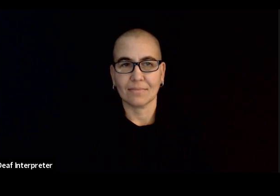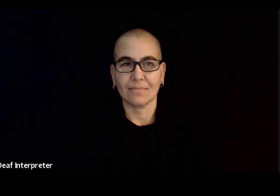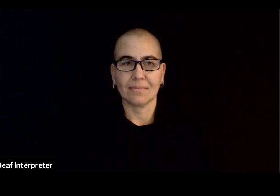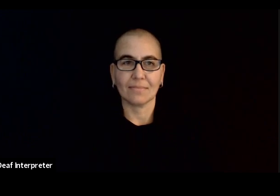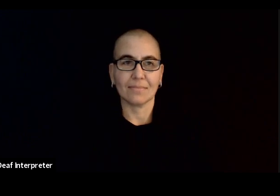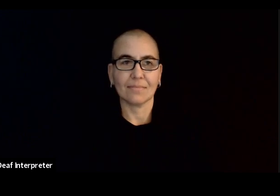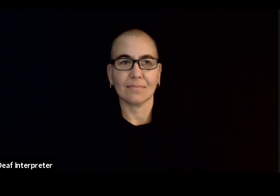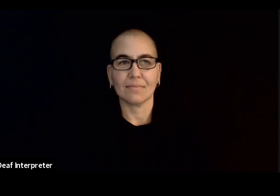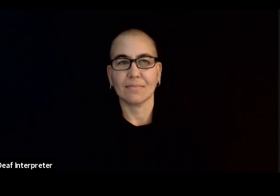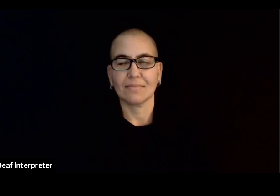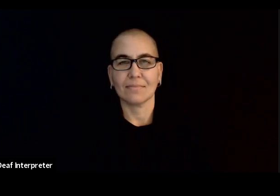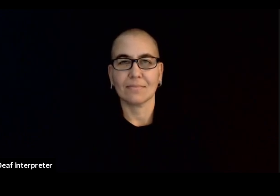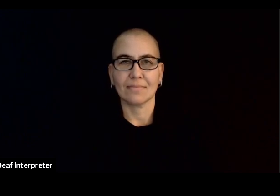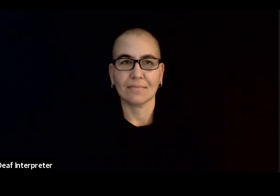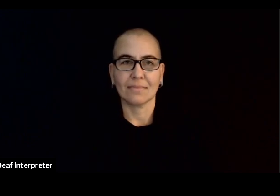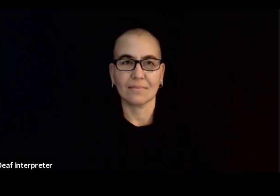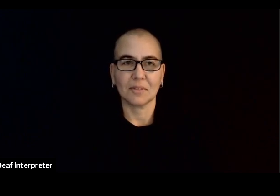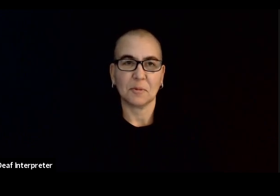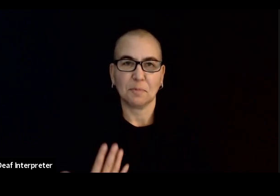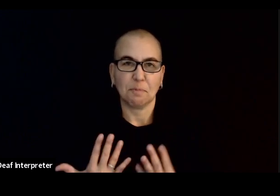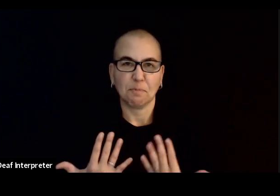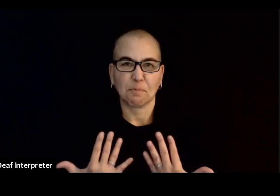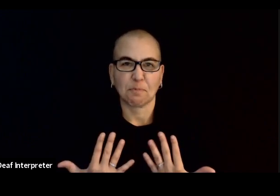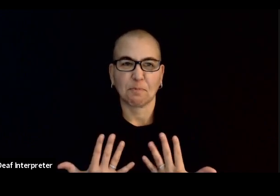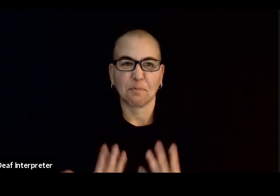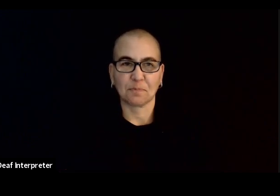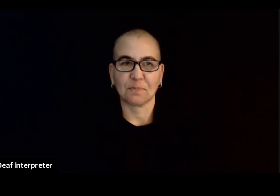in. You gotta follow your destiny.